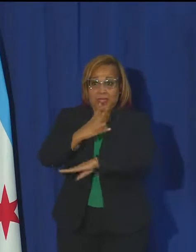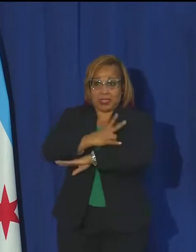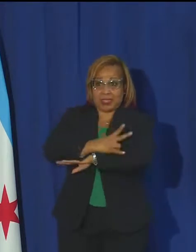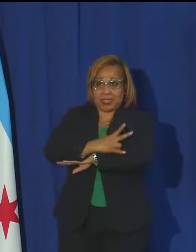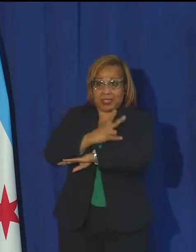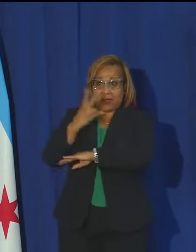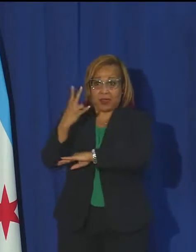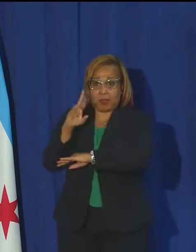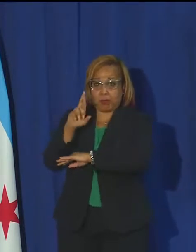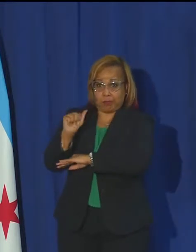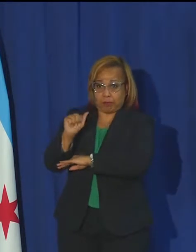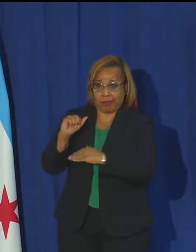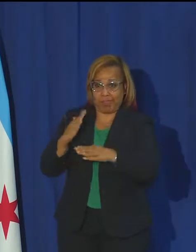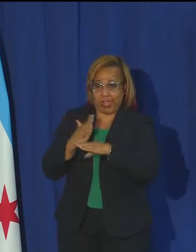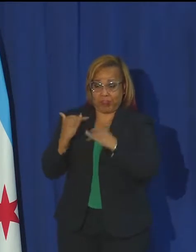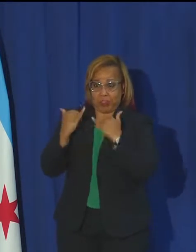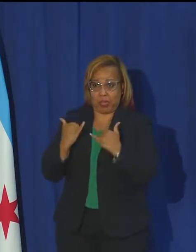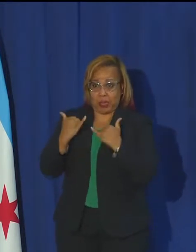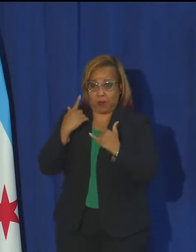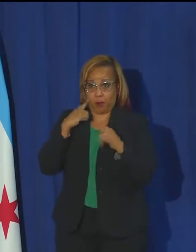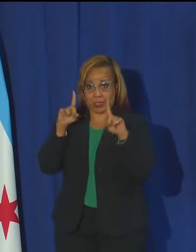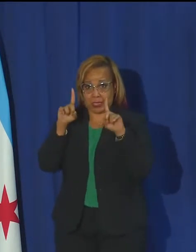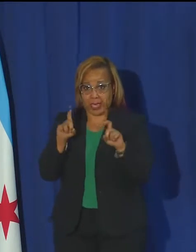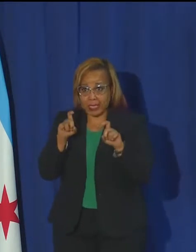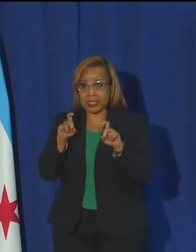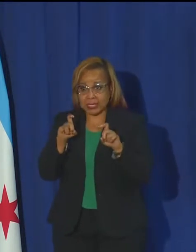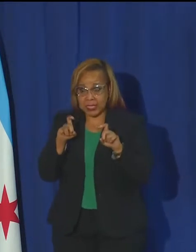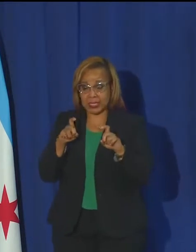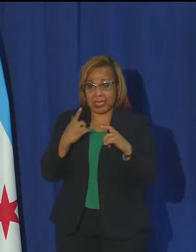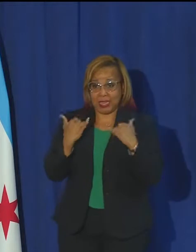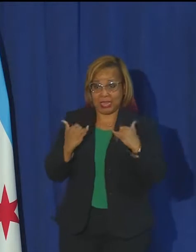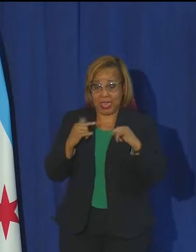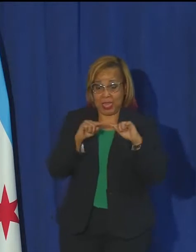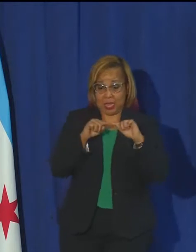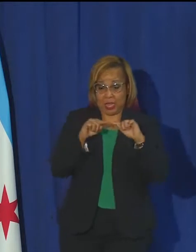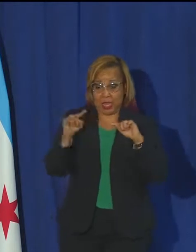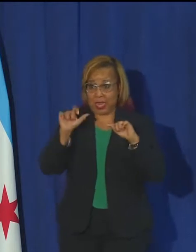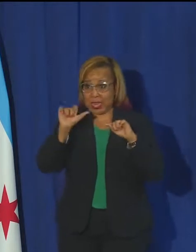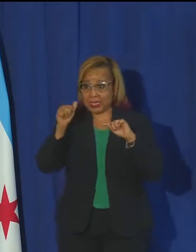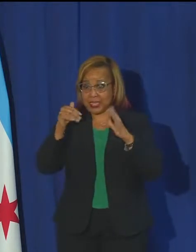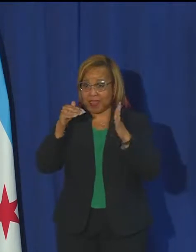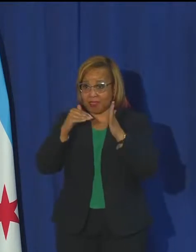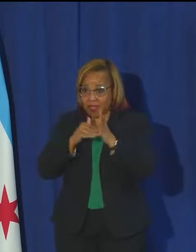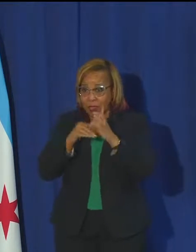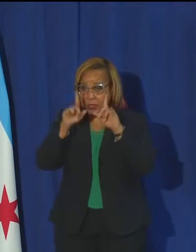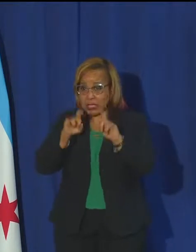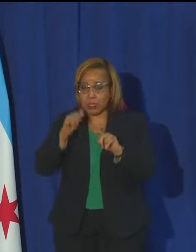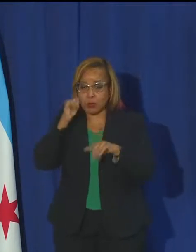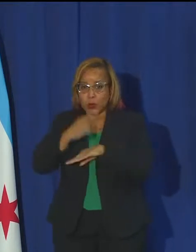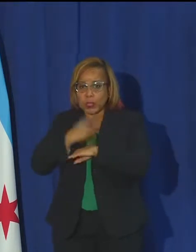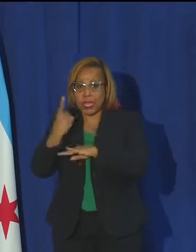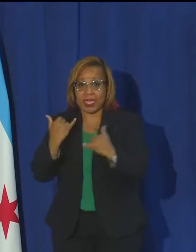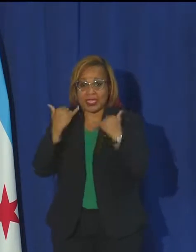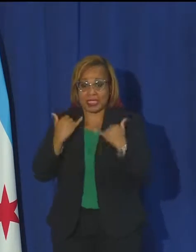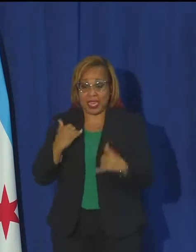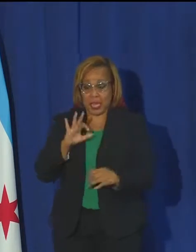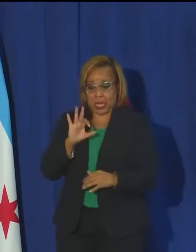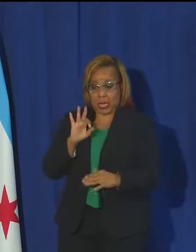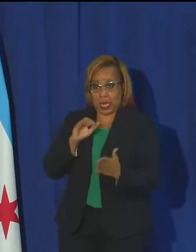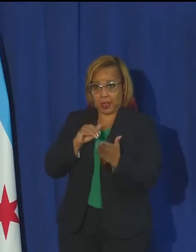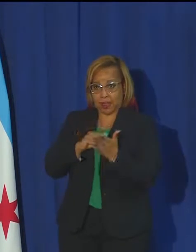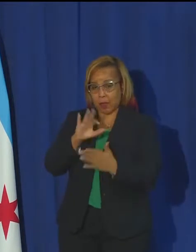7-day rolling average now for tests is at nearly 10,000 tests per day. Today it was at